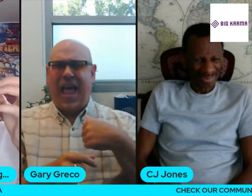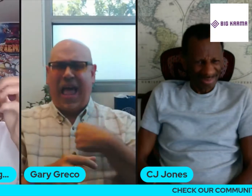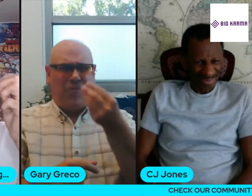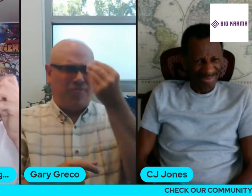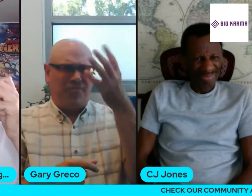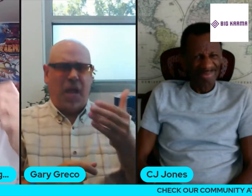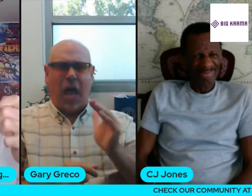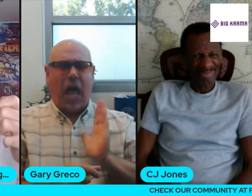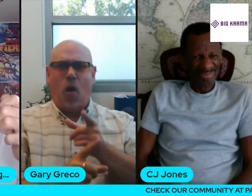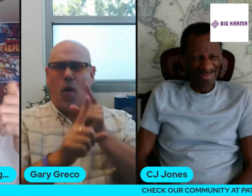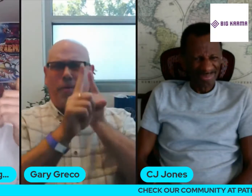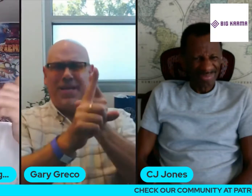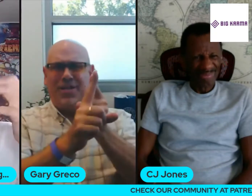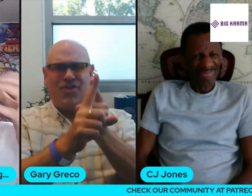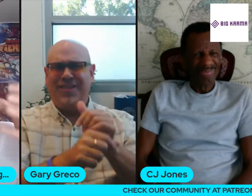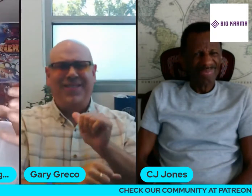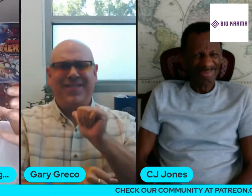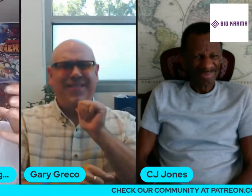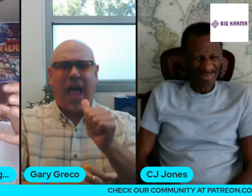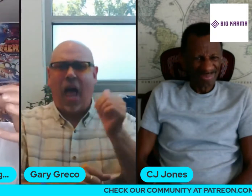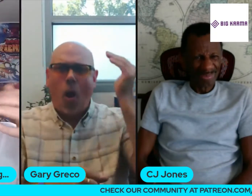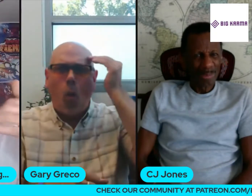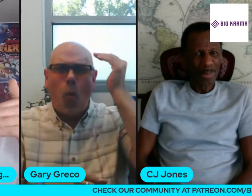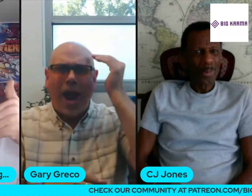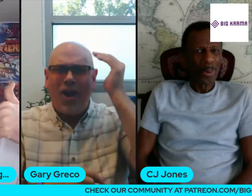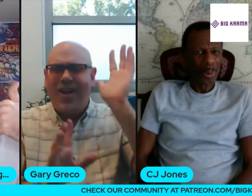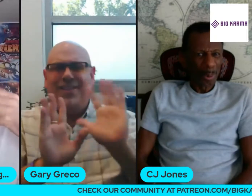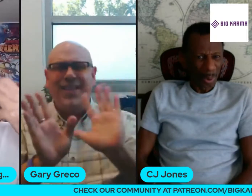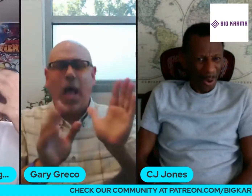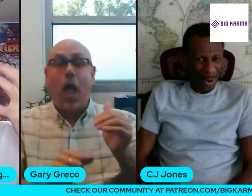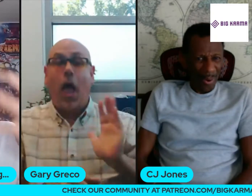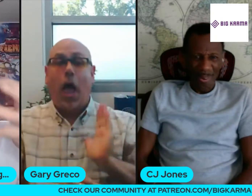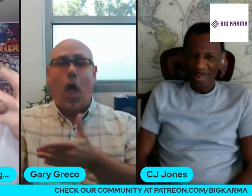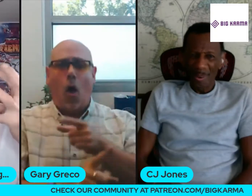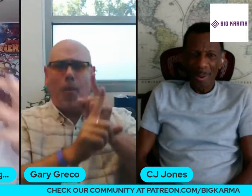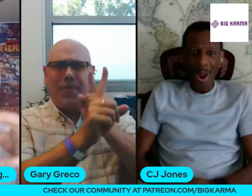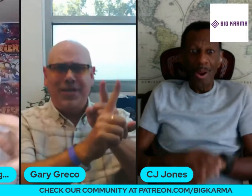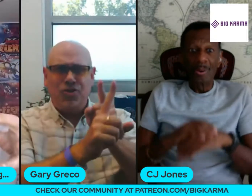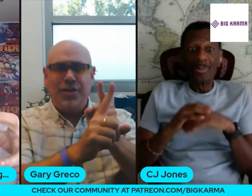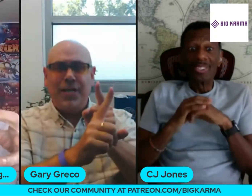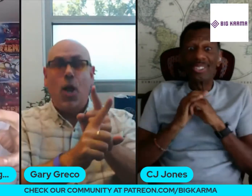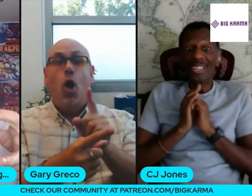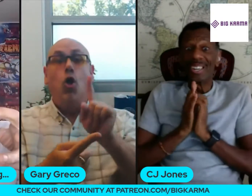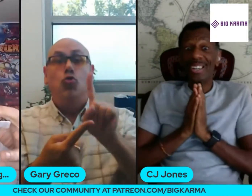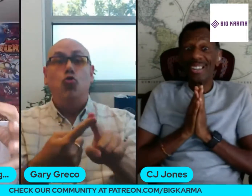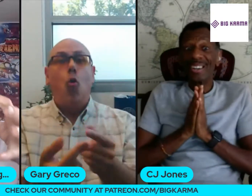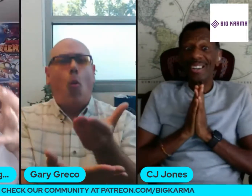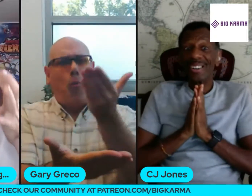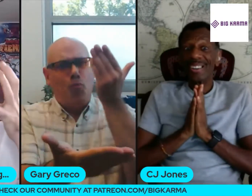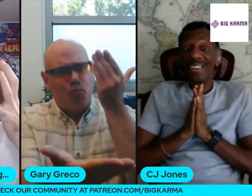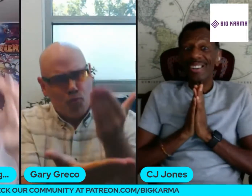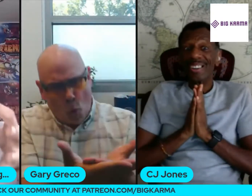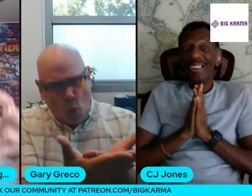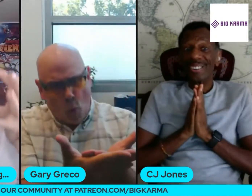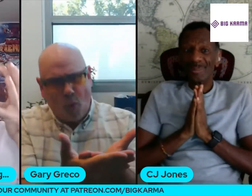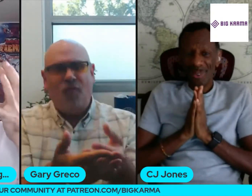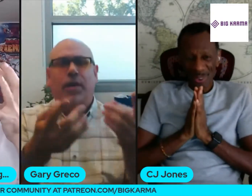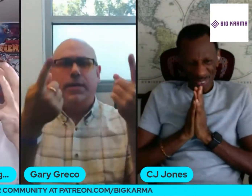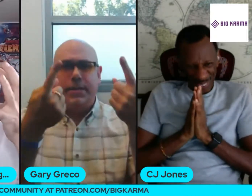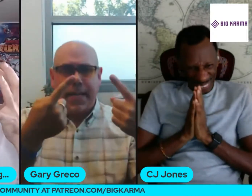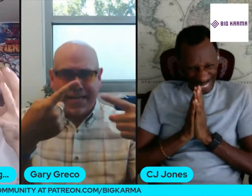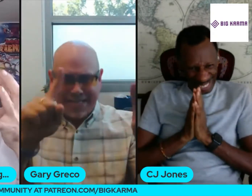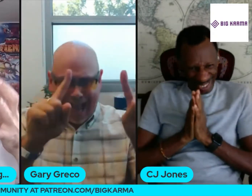awareness. Our mission is to prove that there is commercial success in